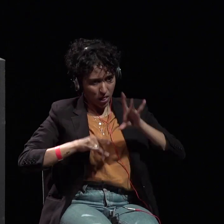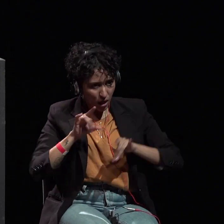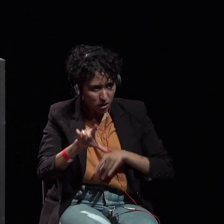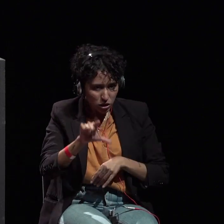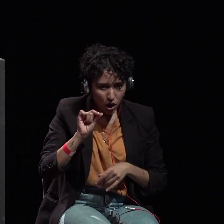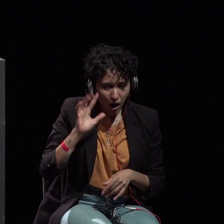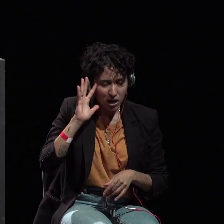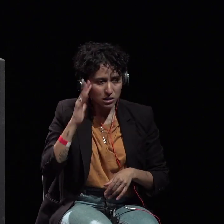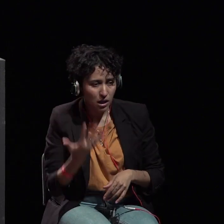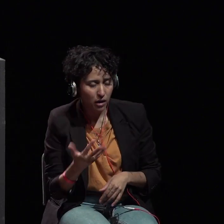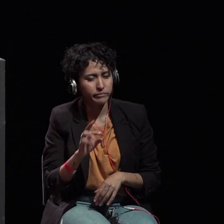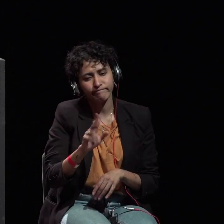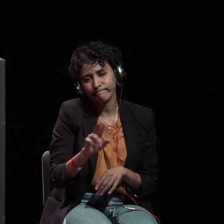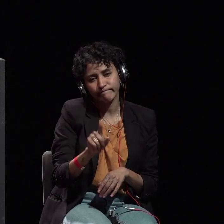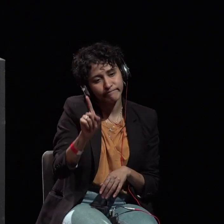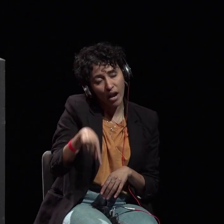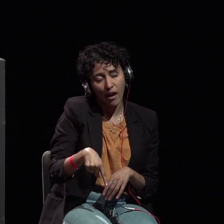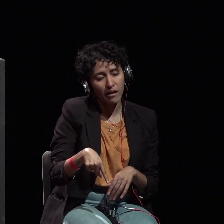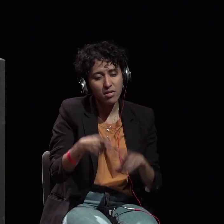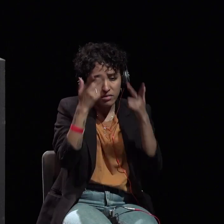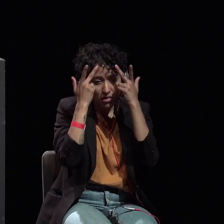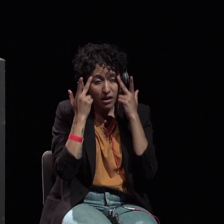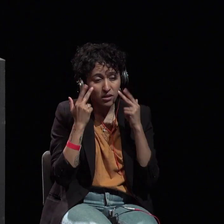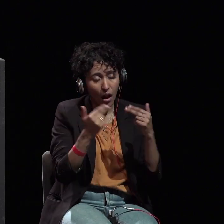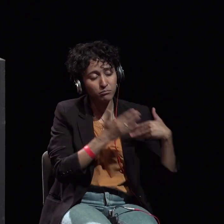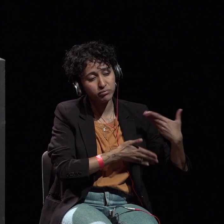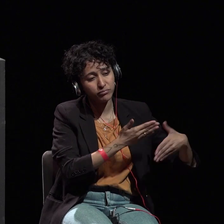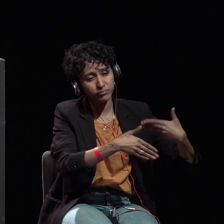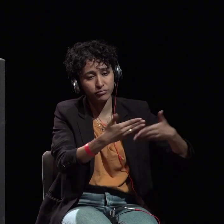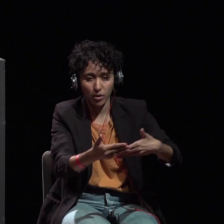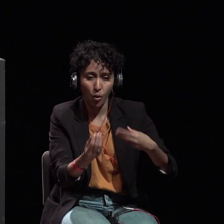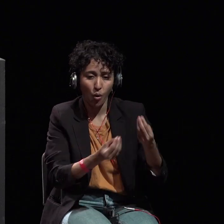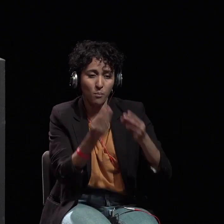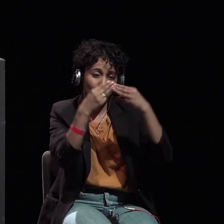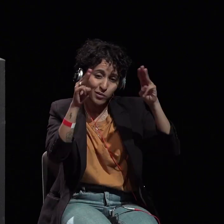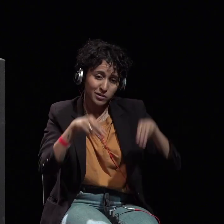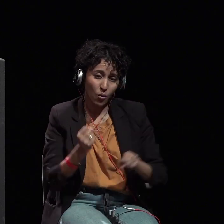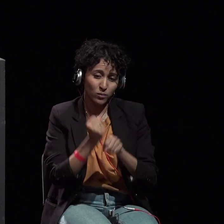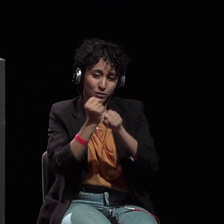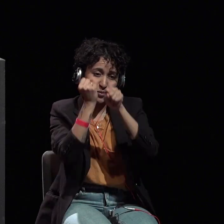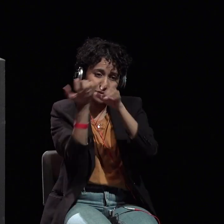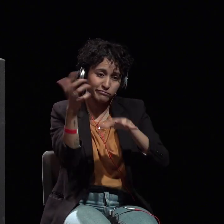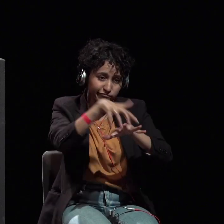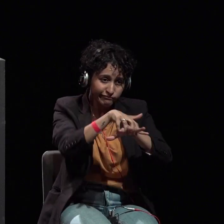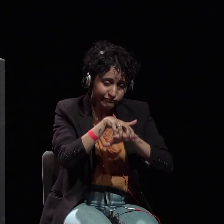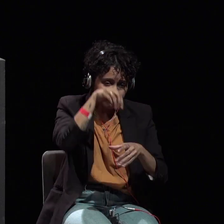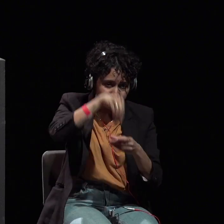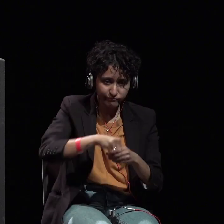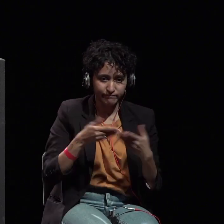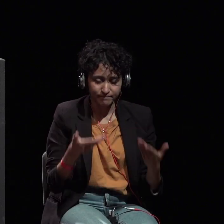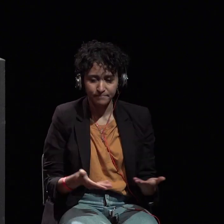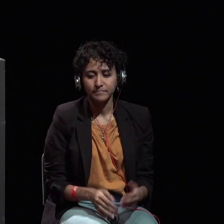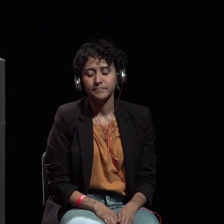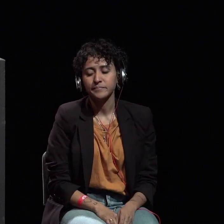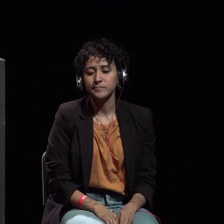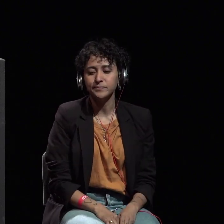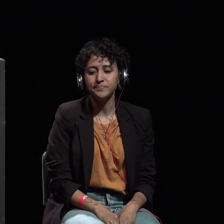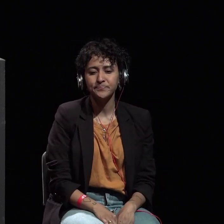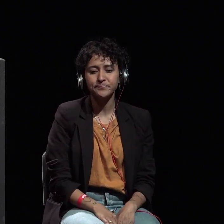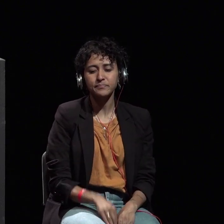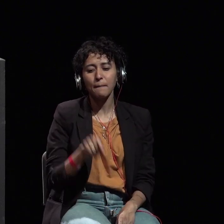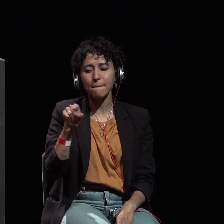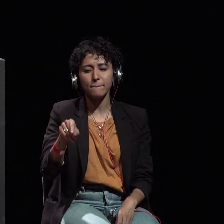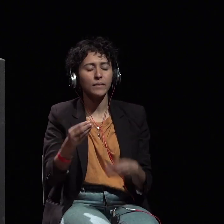One of our concerns in organizing the exhibition was that we did not want to simply replace one master narrative with another. In the case of the